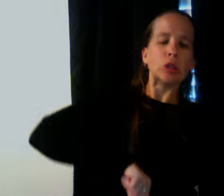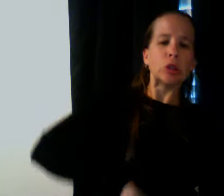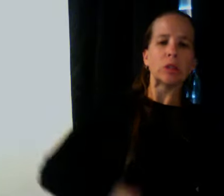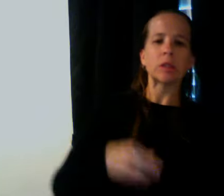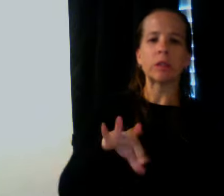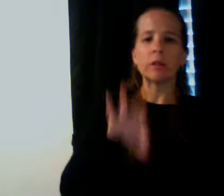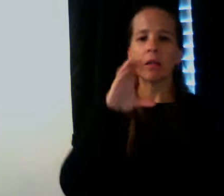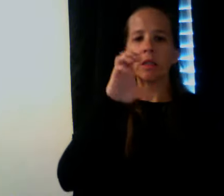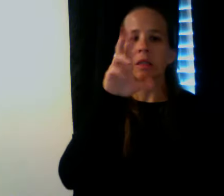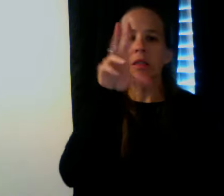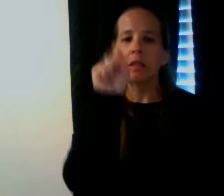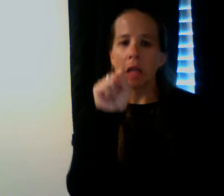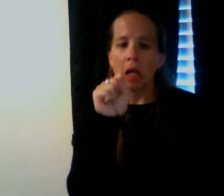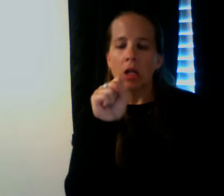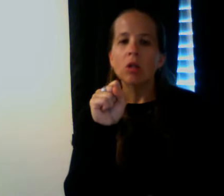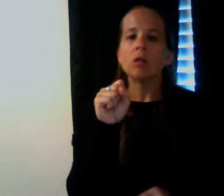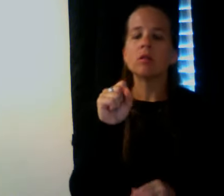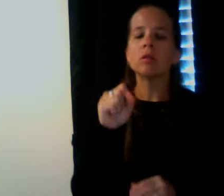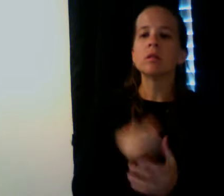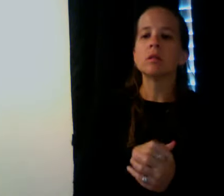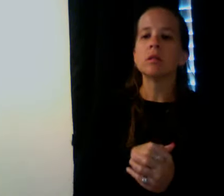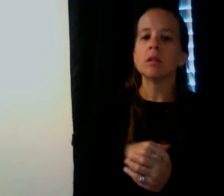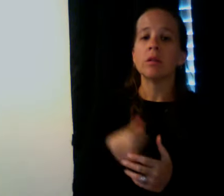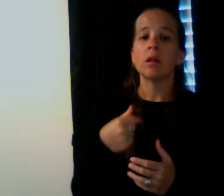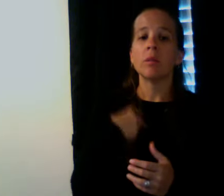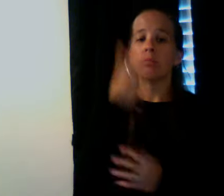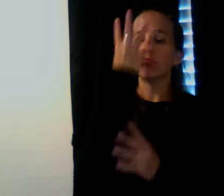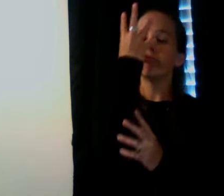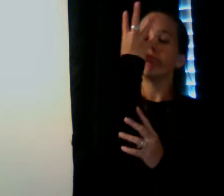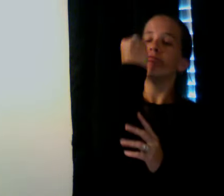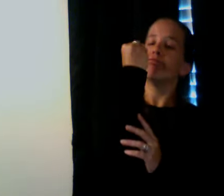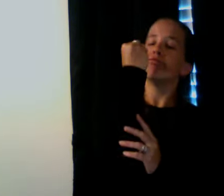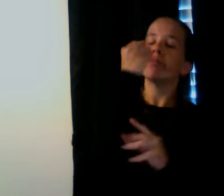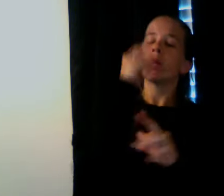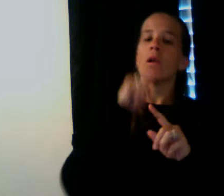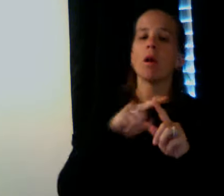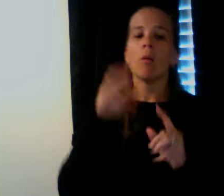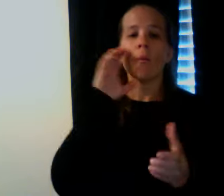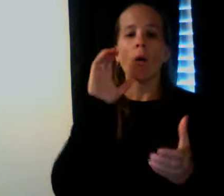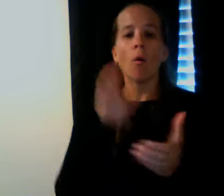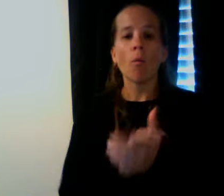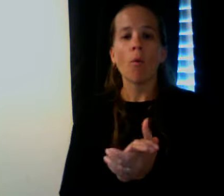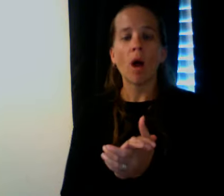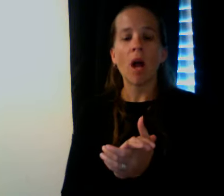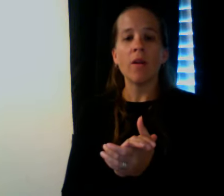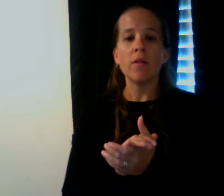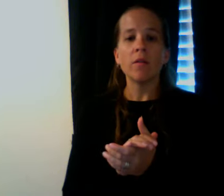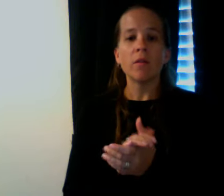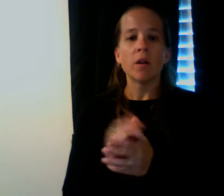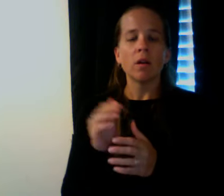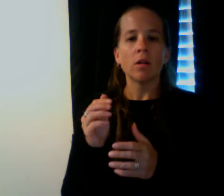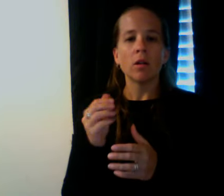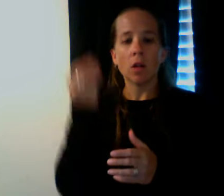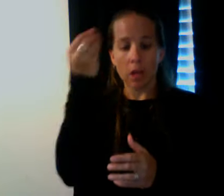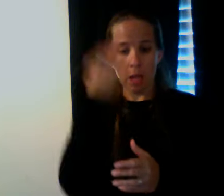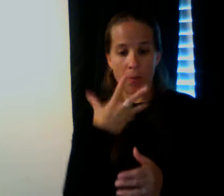my wife, who was there, told me that when they viewed the cells under a microscope, the doctors started crying because it turned out to be a very